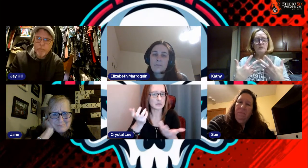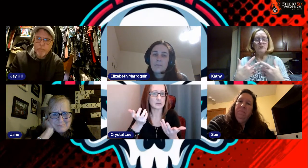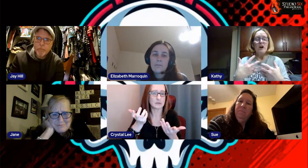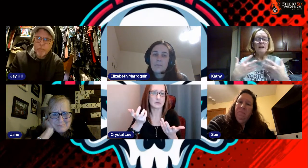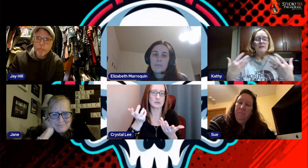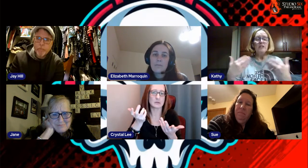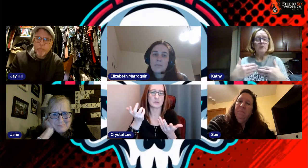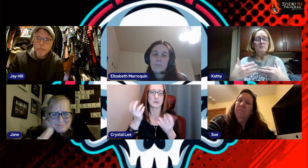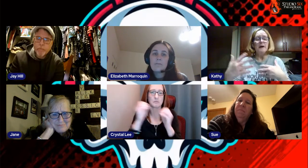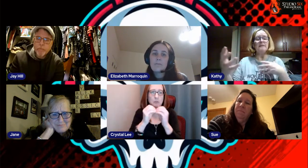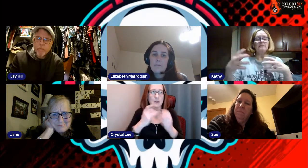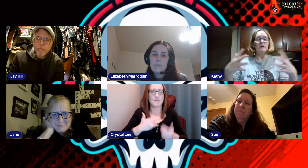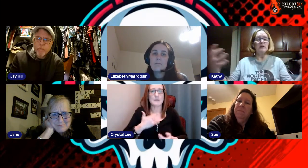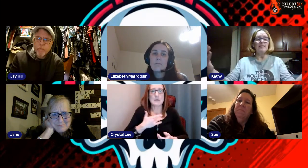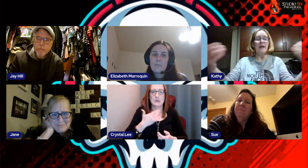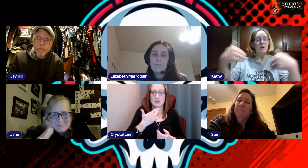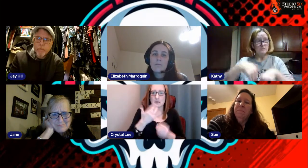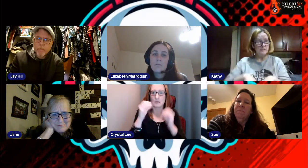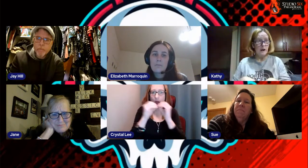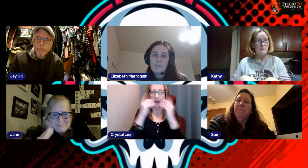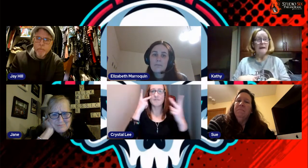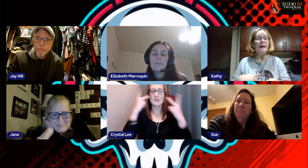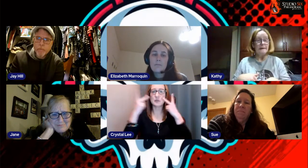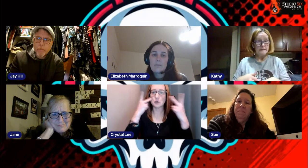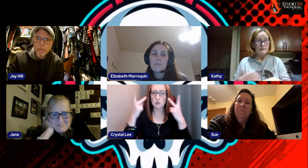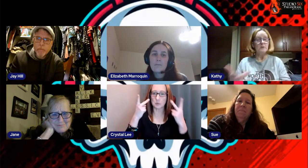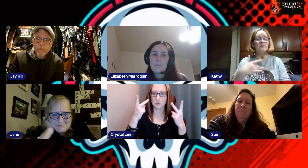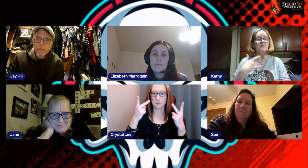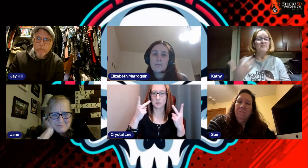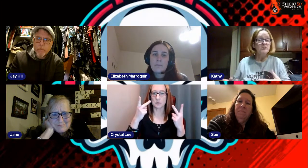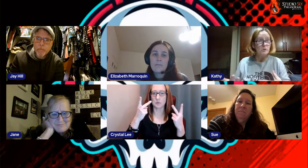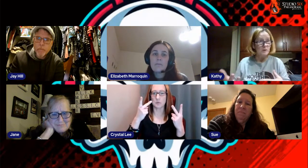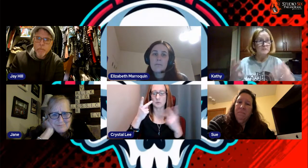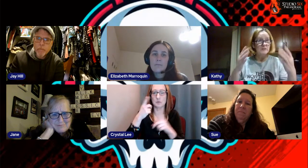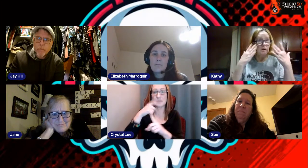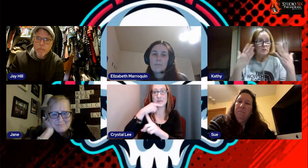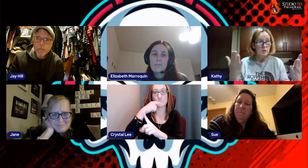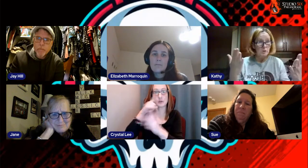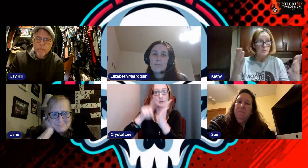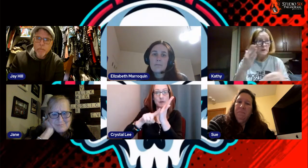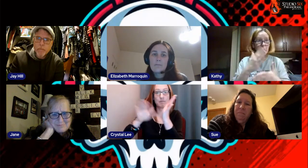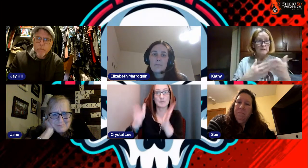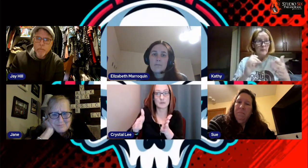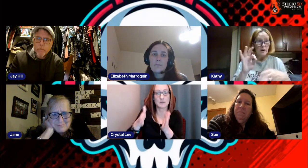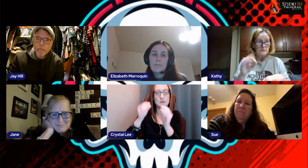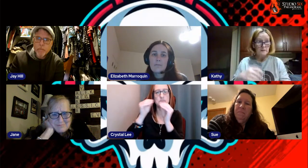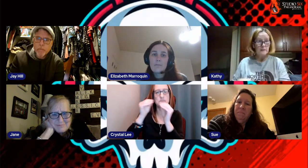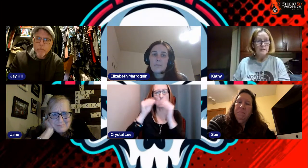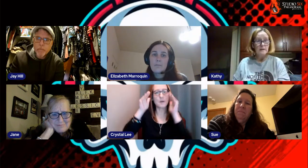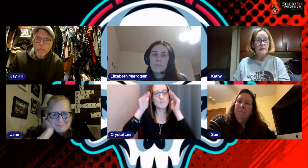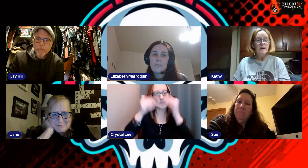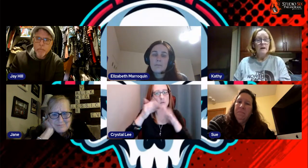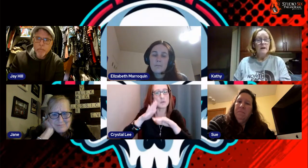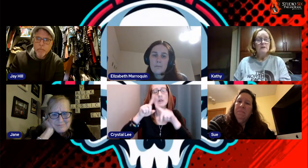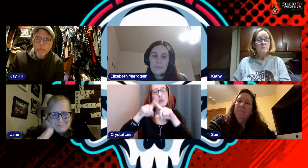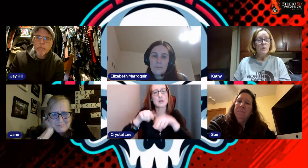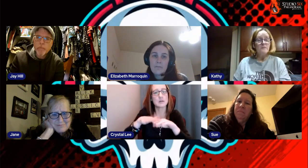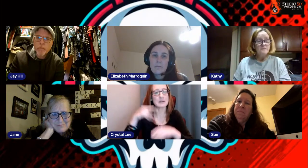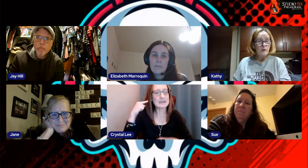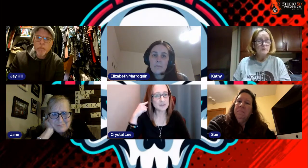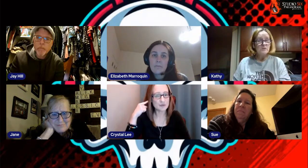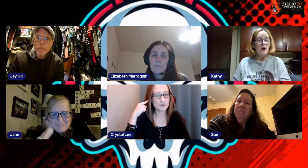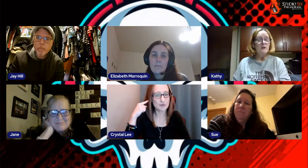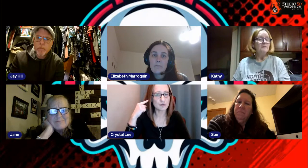It's so you're not closed minded. So allow it to come in. So your visual too is the part of it. It's